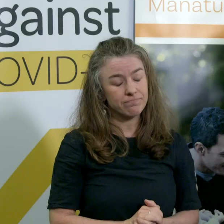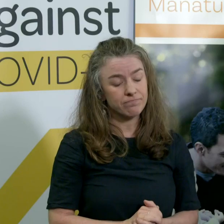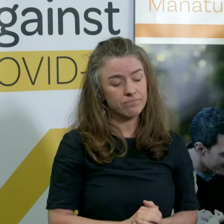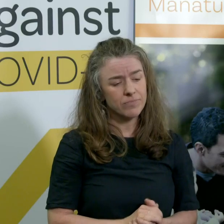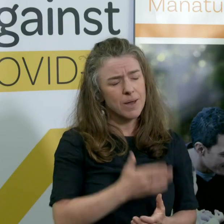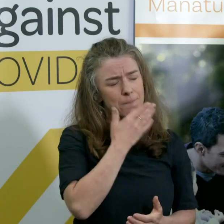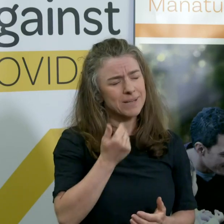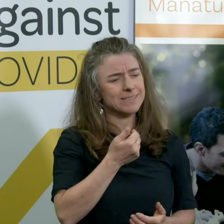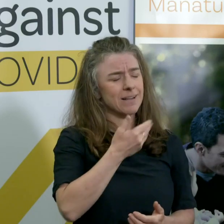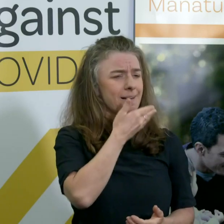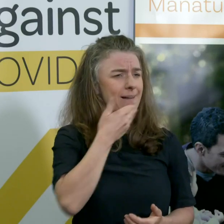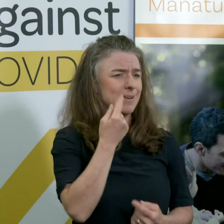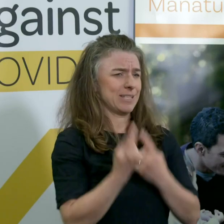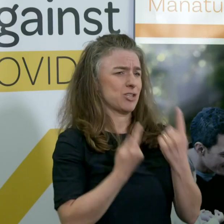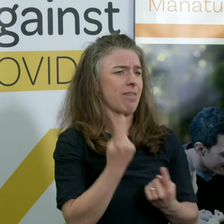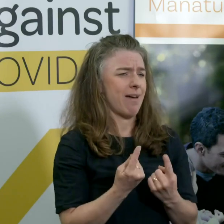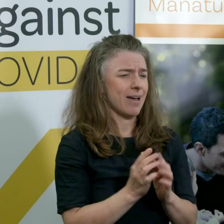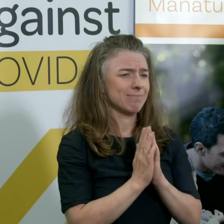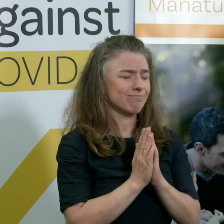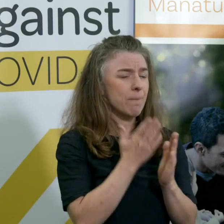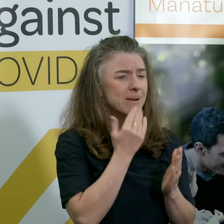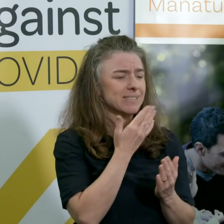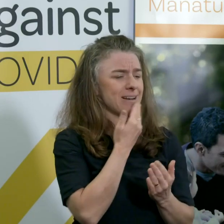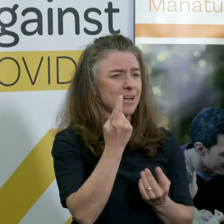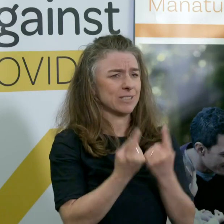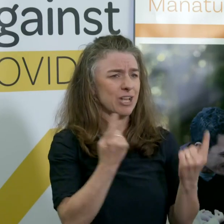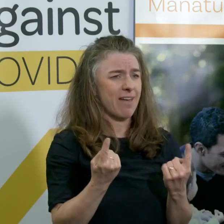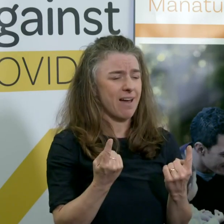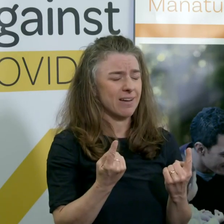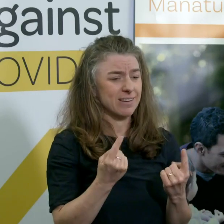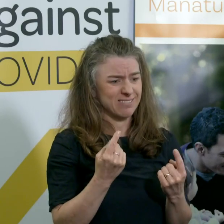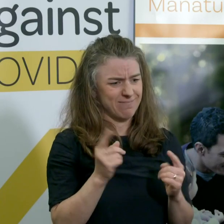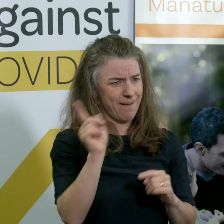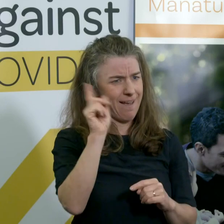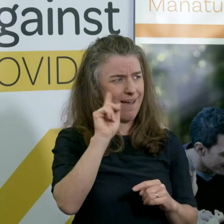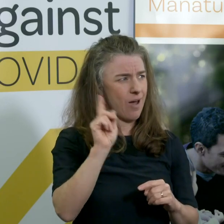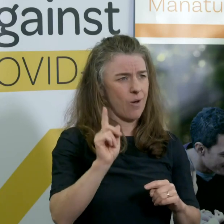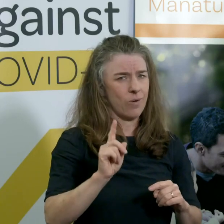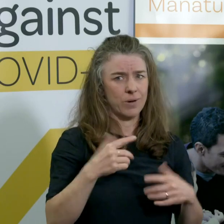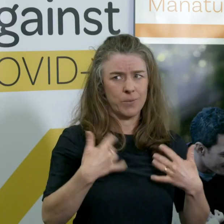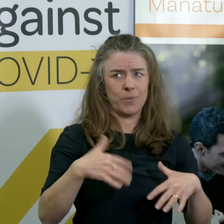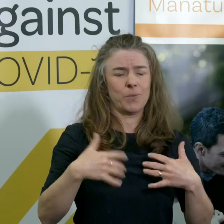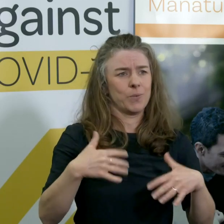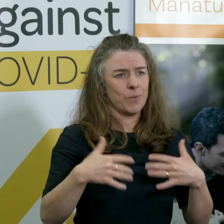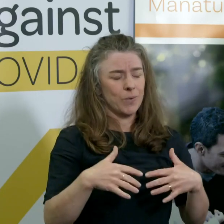Let's be kind to one another. These are unprecedented times, and shopping normally takes the pressure off